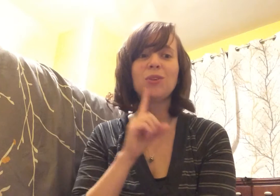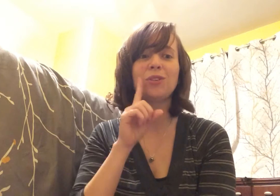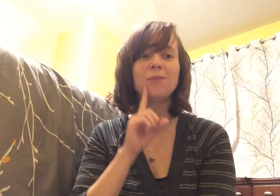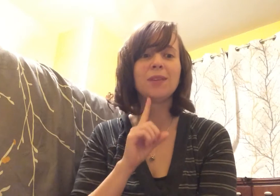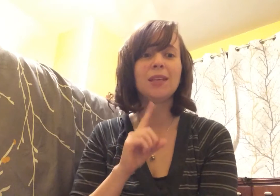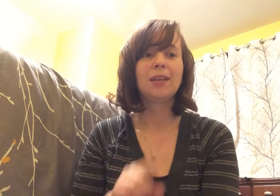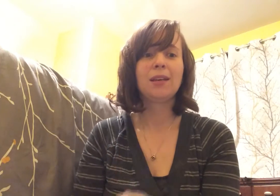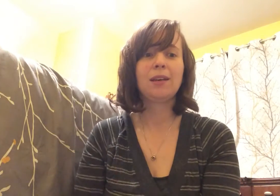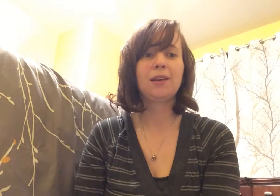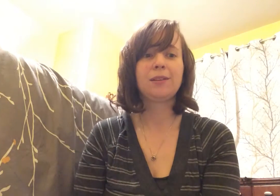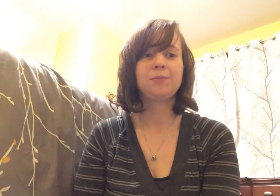individual.